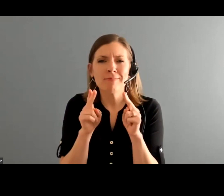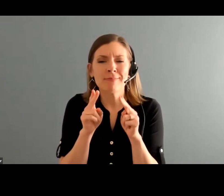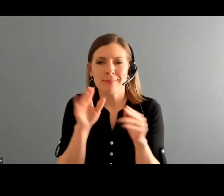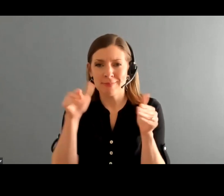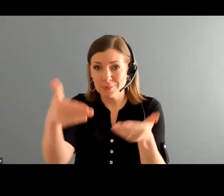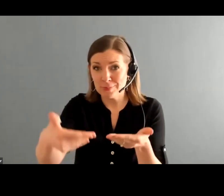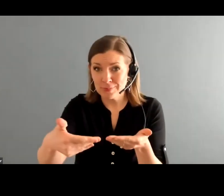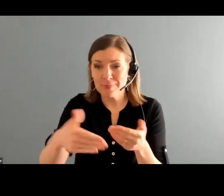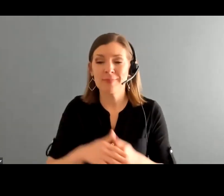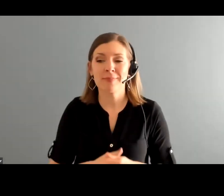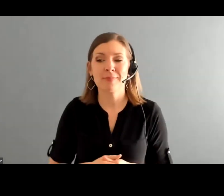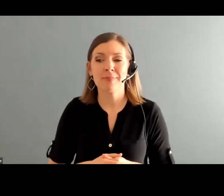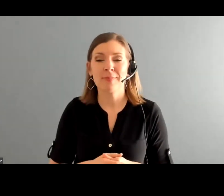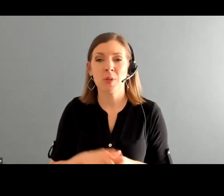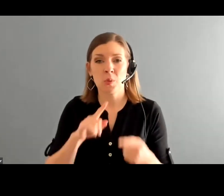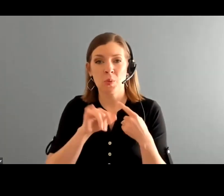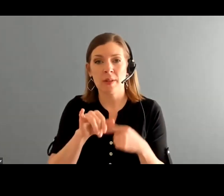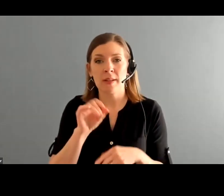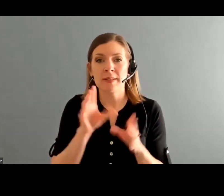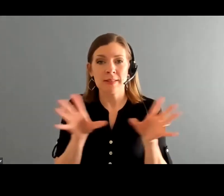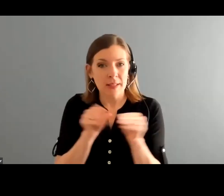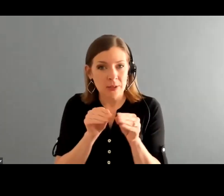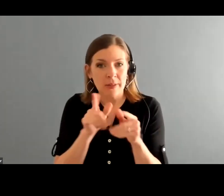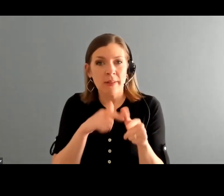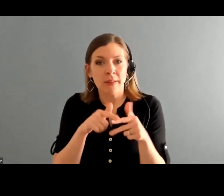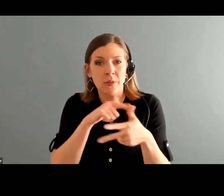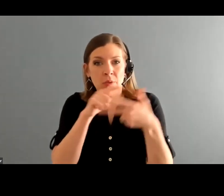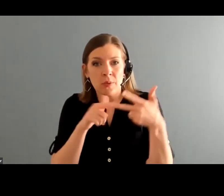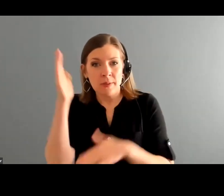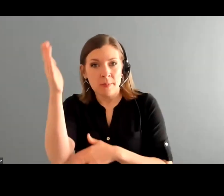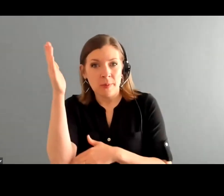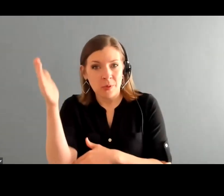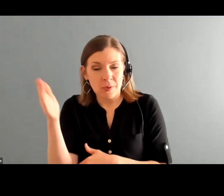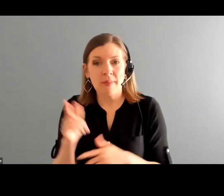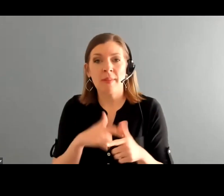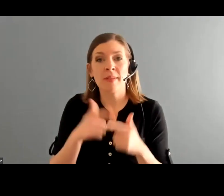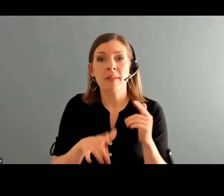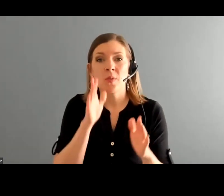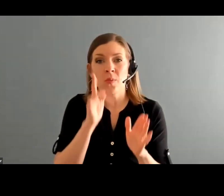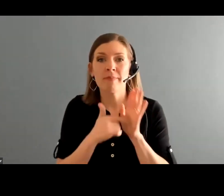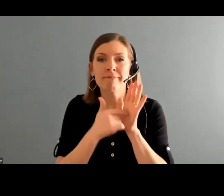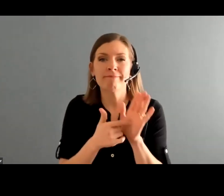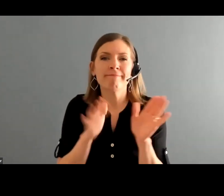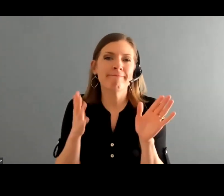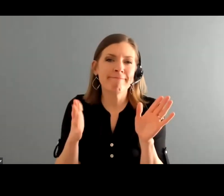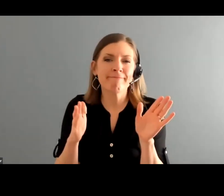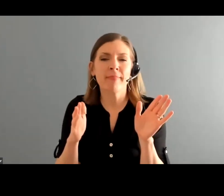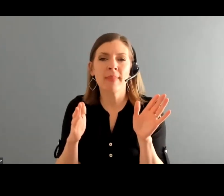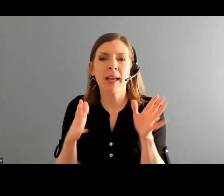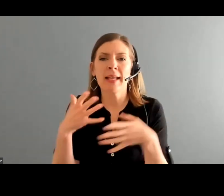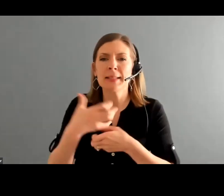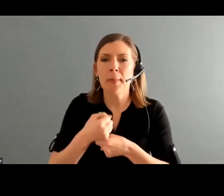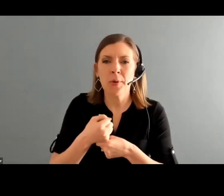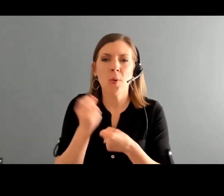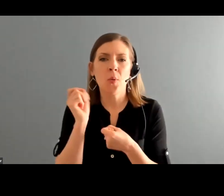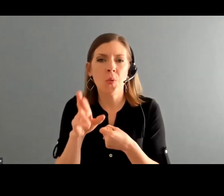introduction to the session, and then to the three speakers, and then present a sort of summary